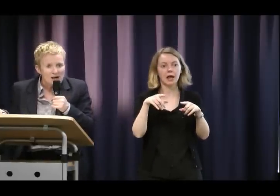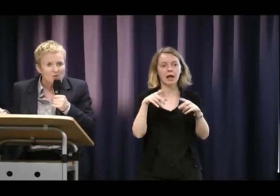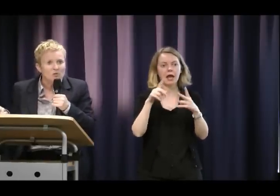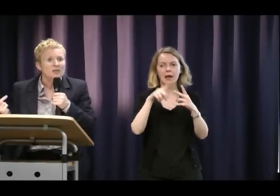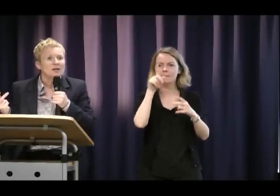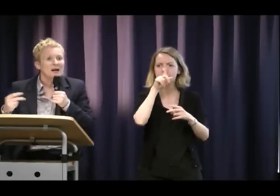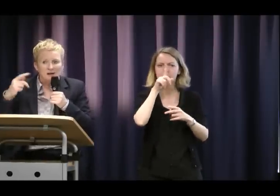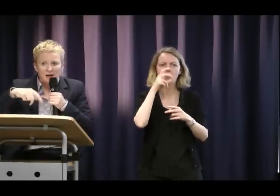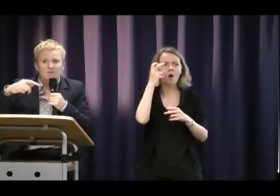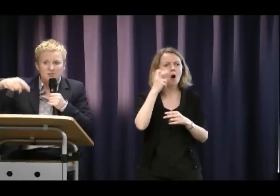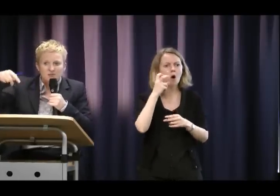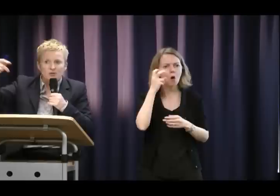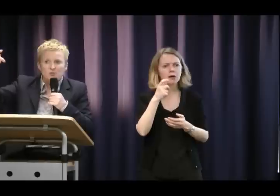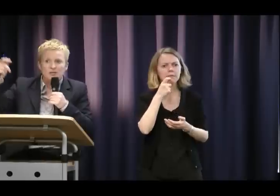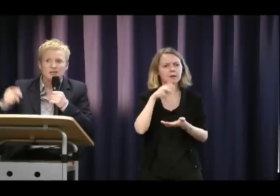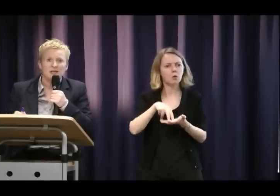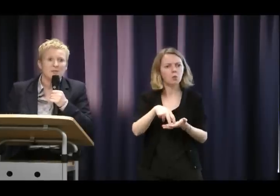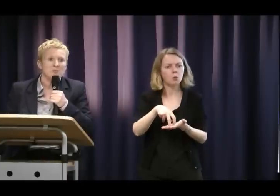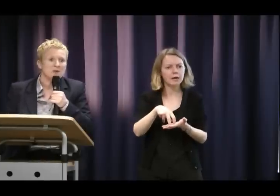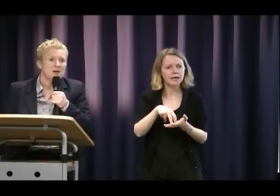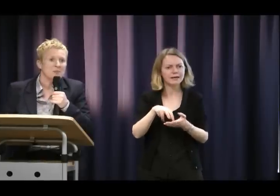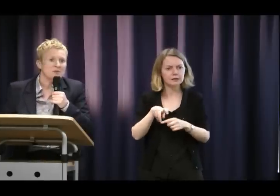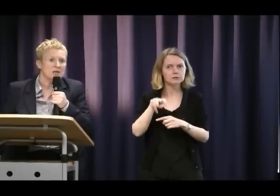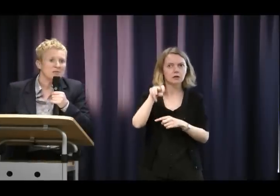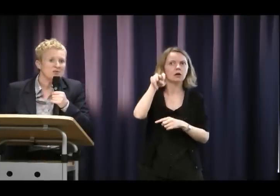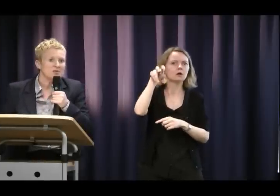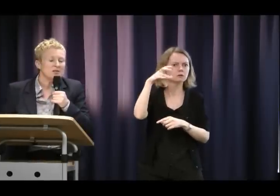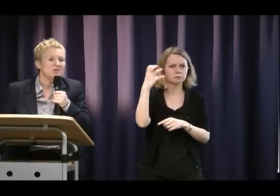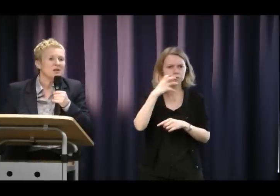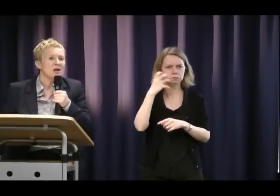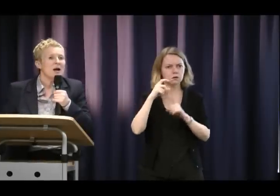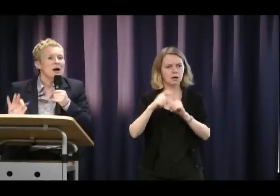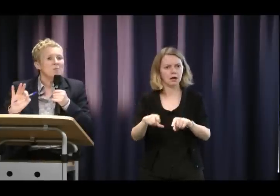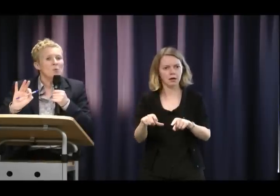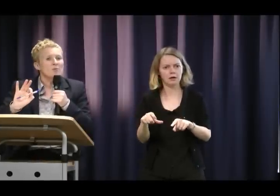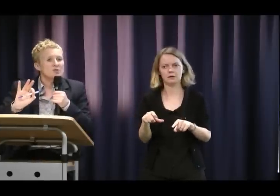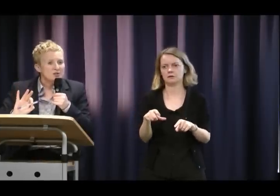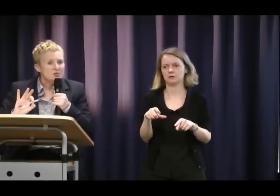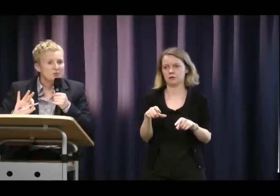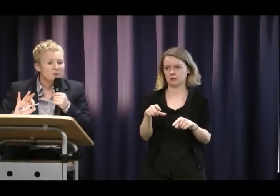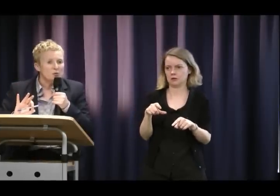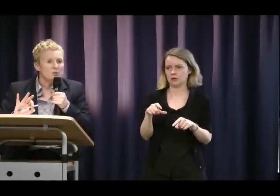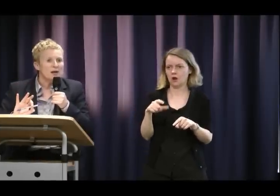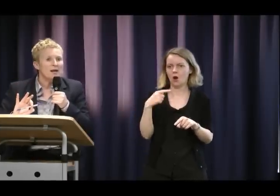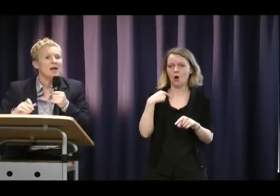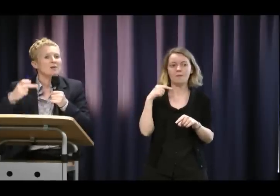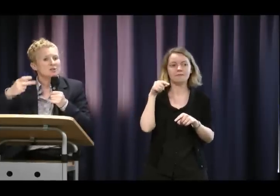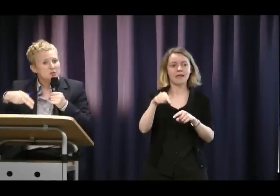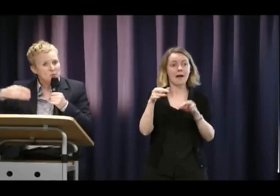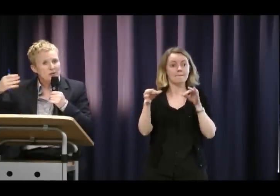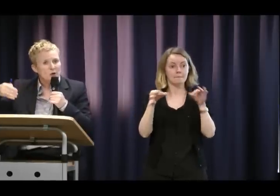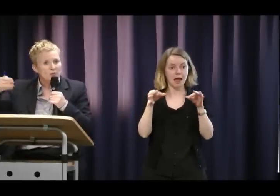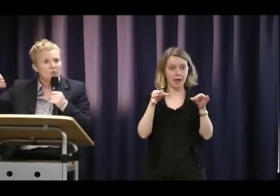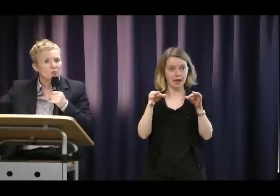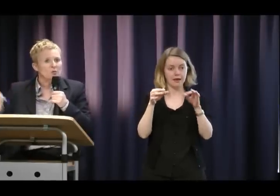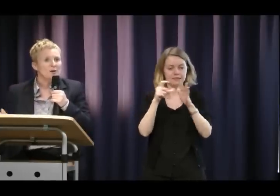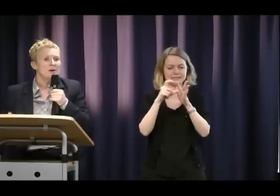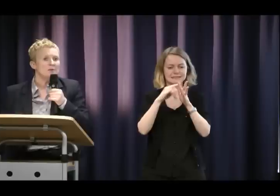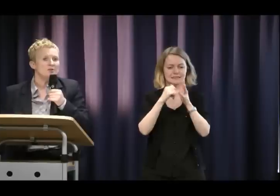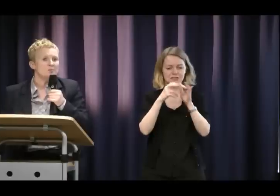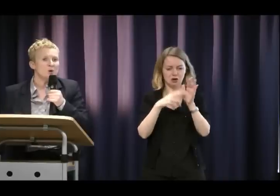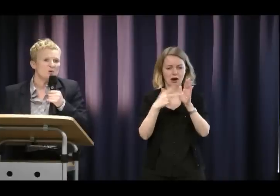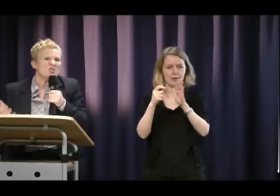are frail and have difficulty getting up and down the stairs. We've just deferred that until we go